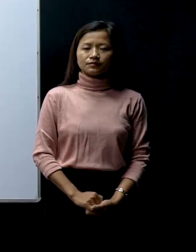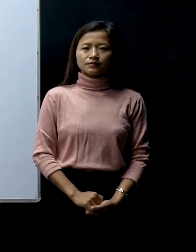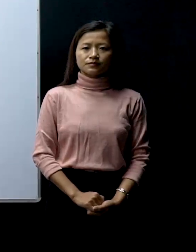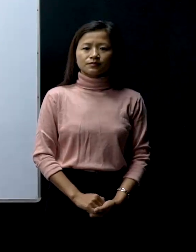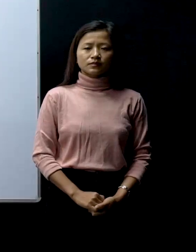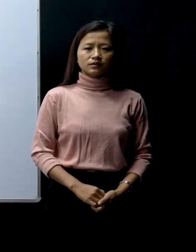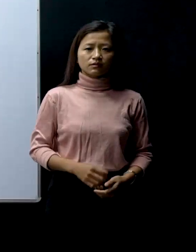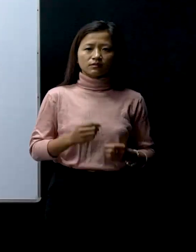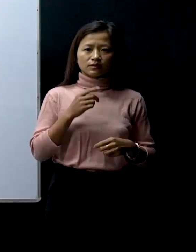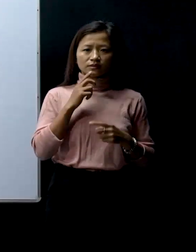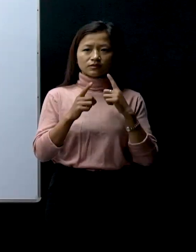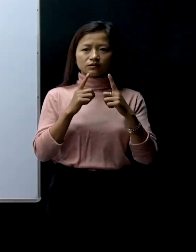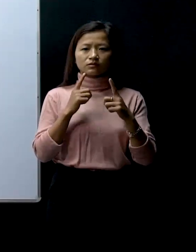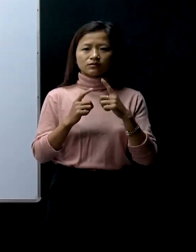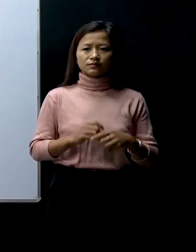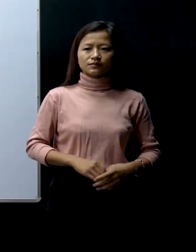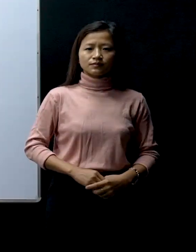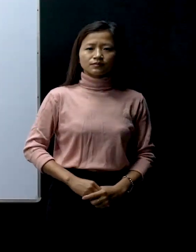I'll explain.